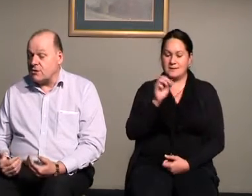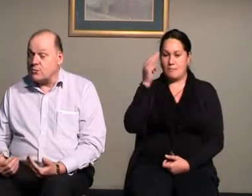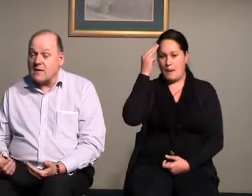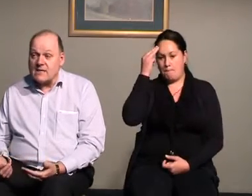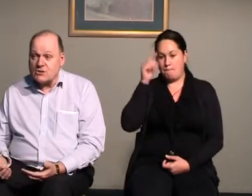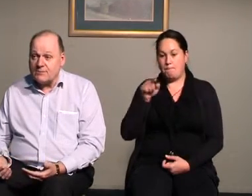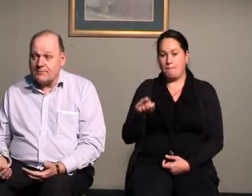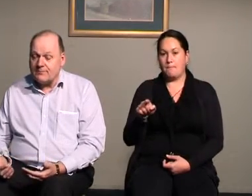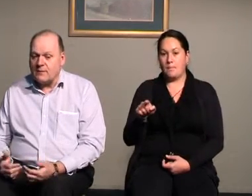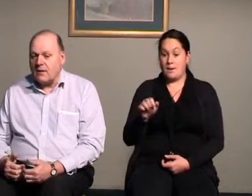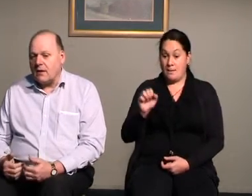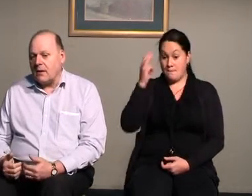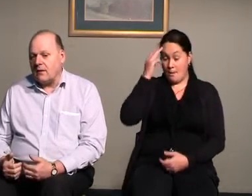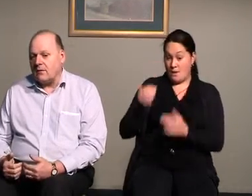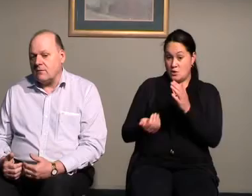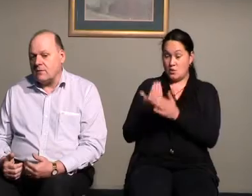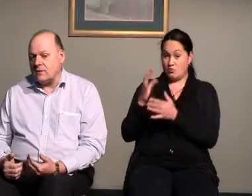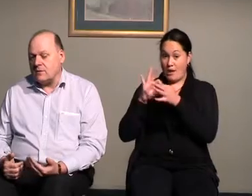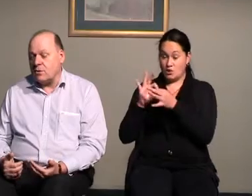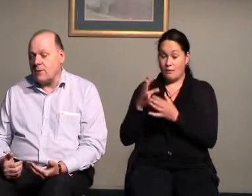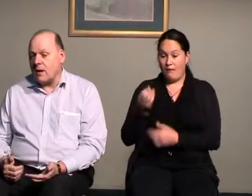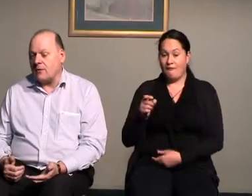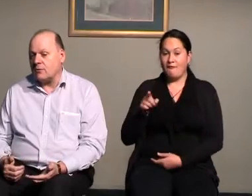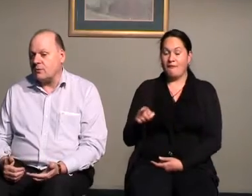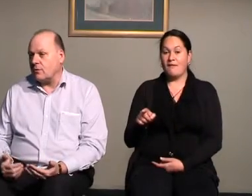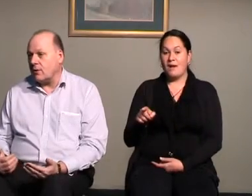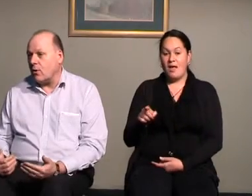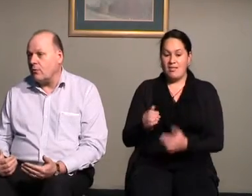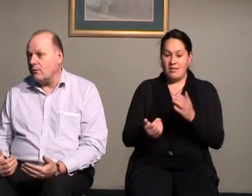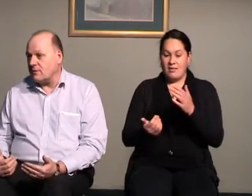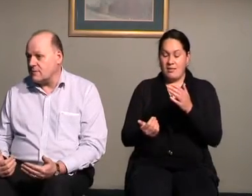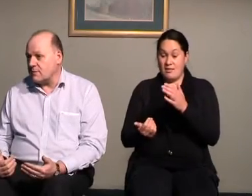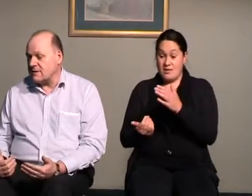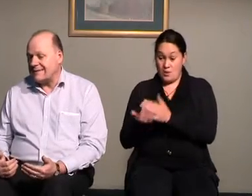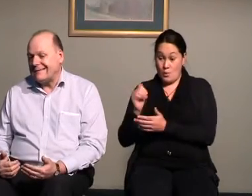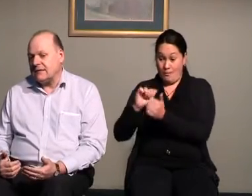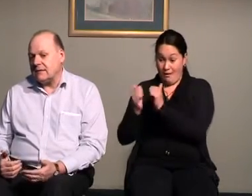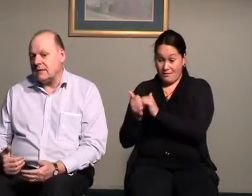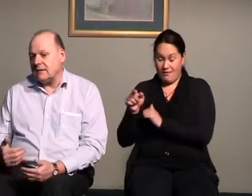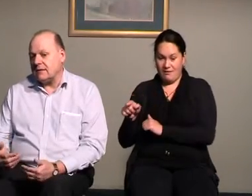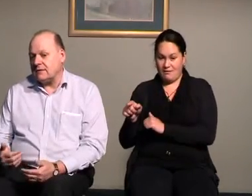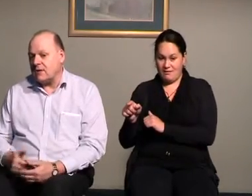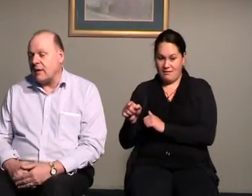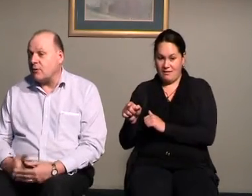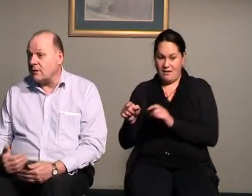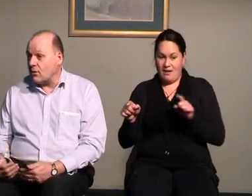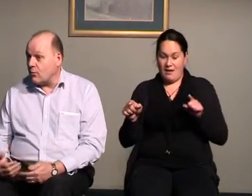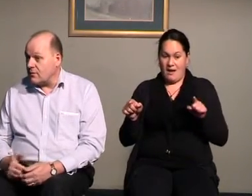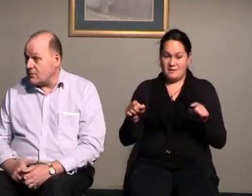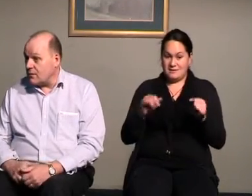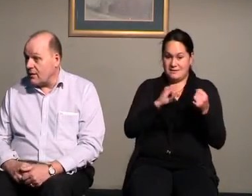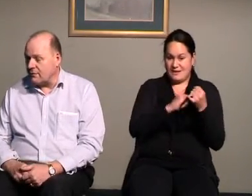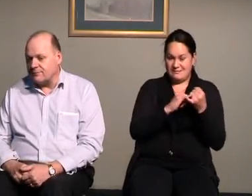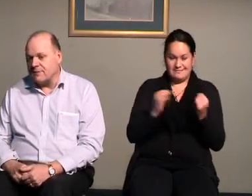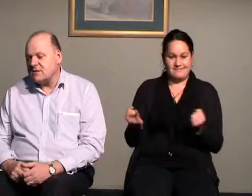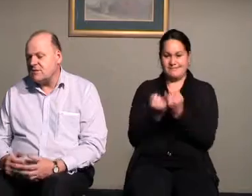was in a new relationship, and the new partner could not get on with this person, and this young man couldn't get on with